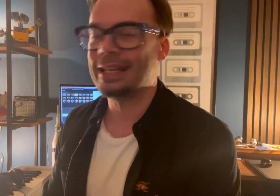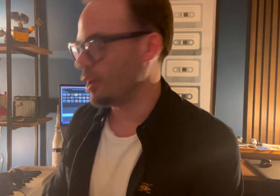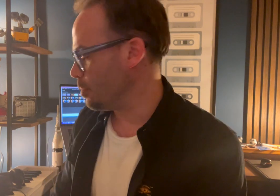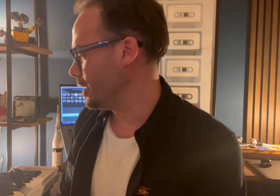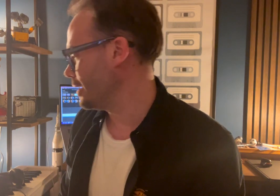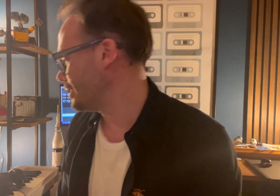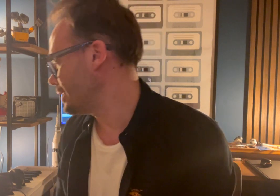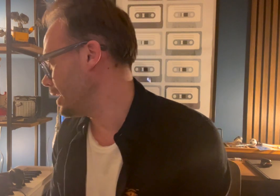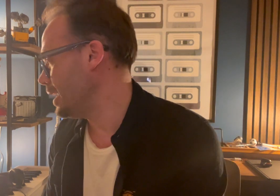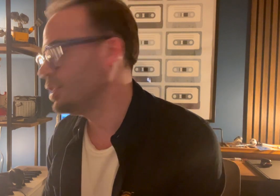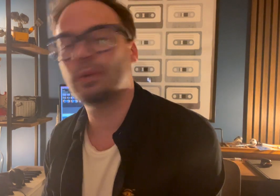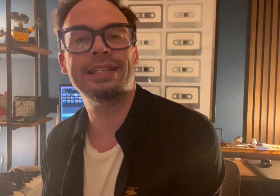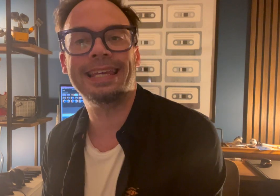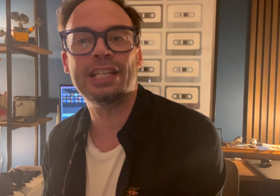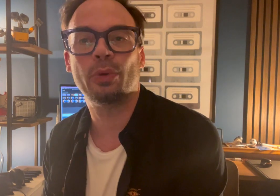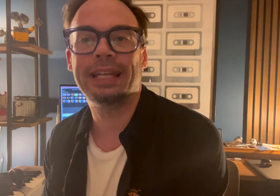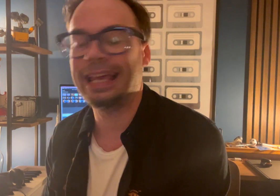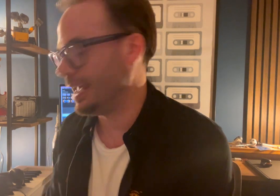opening C to a D to an E